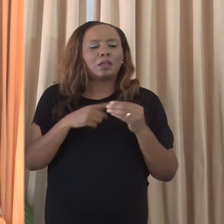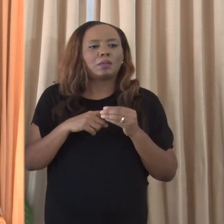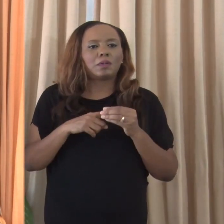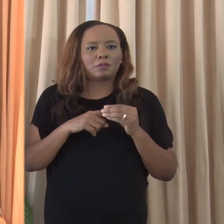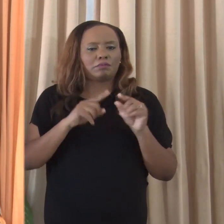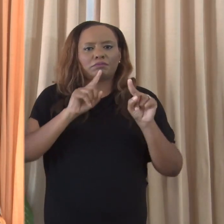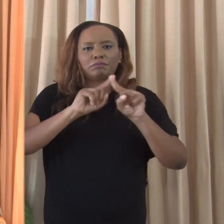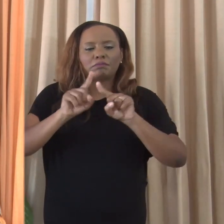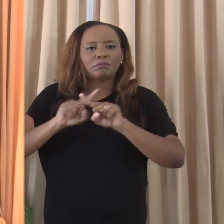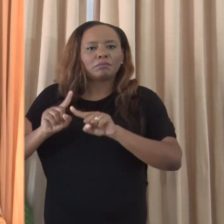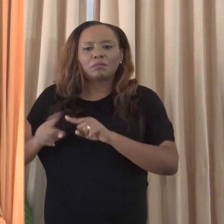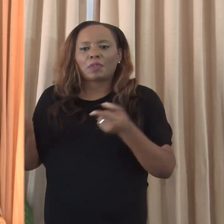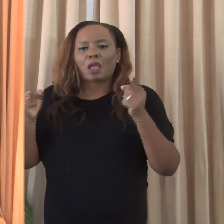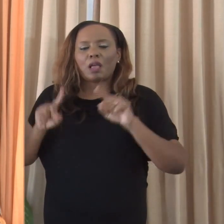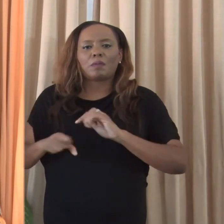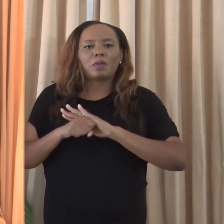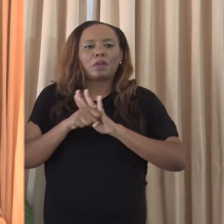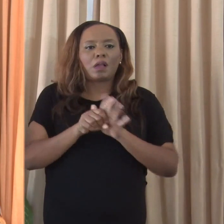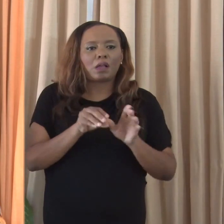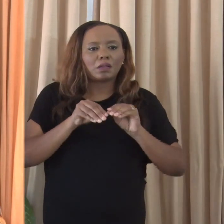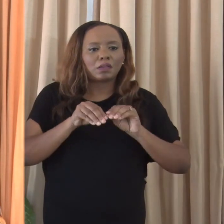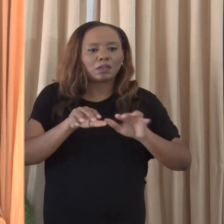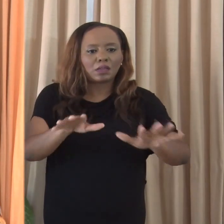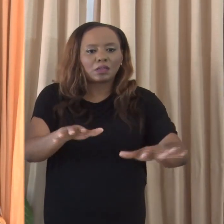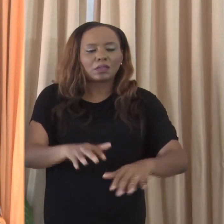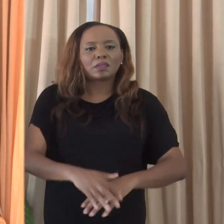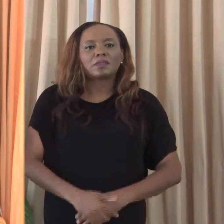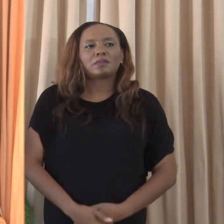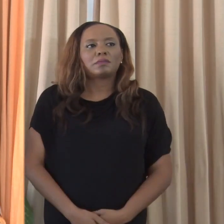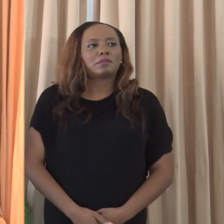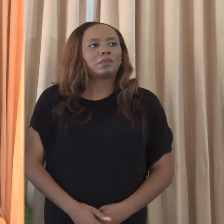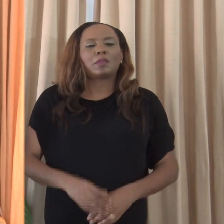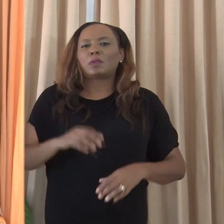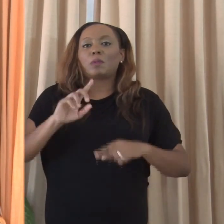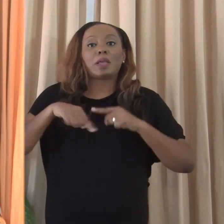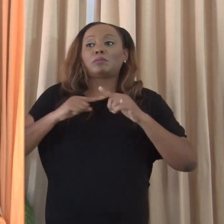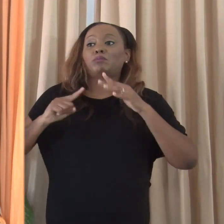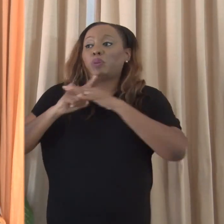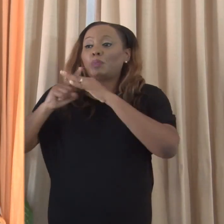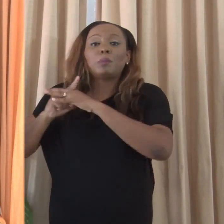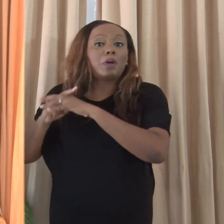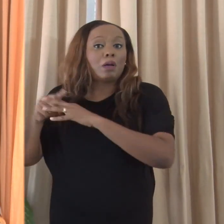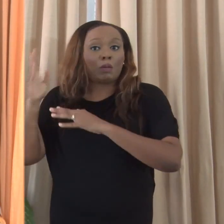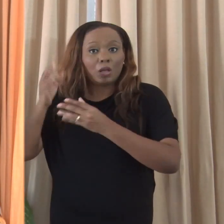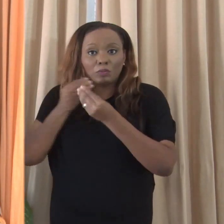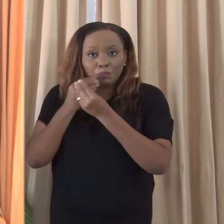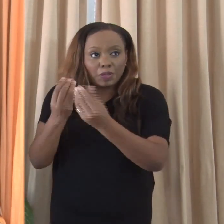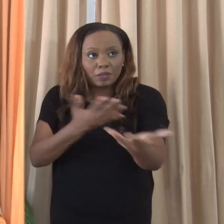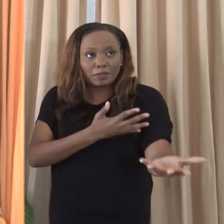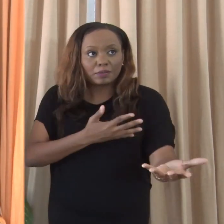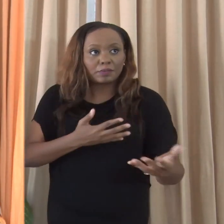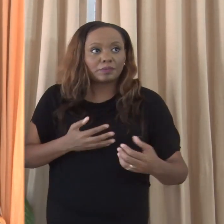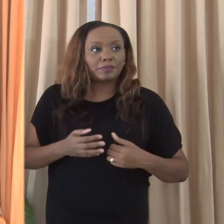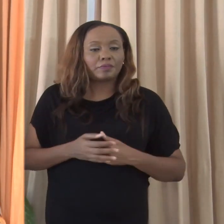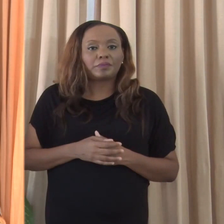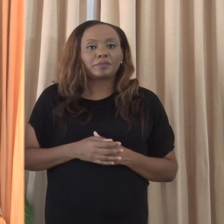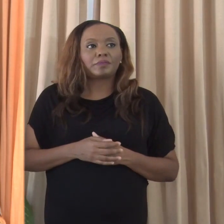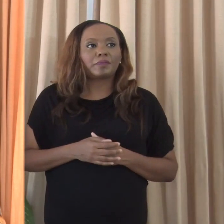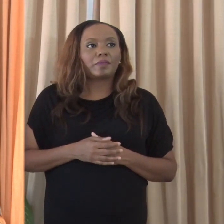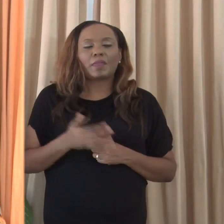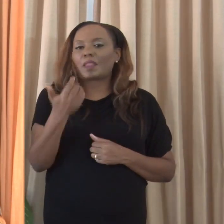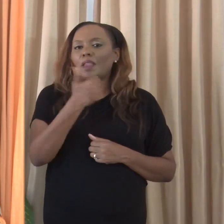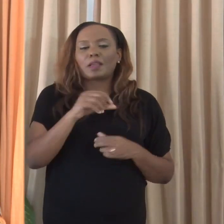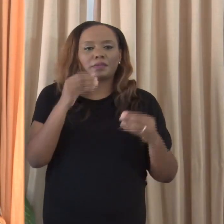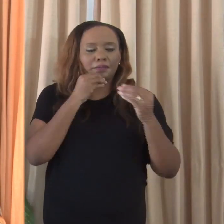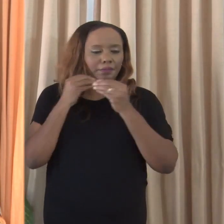the COVID-19 situation as the need arises, and as and when ever we have that